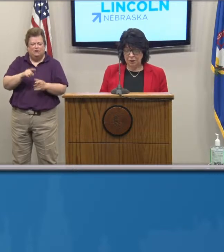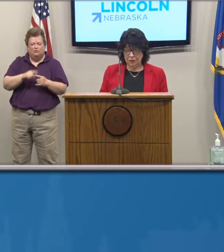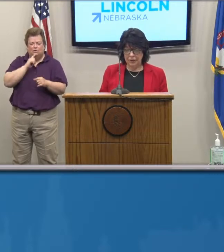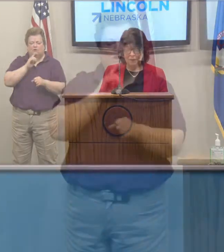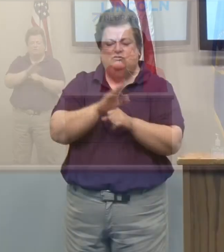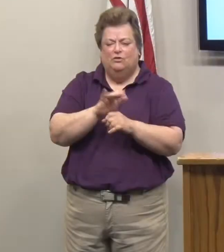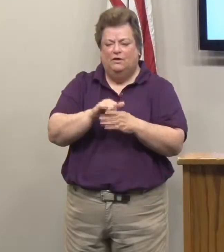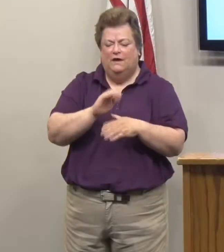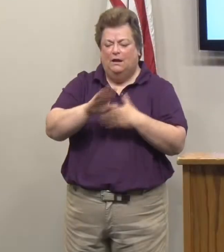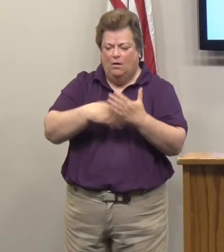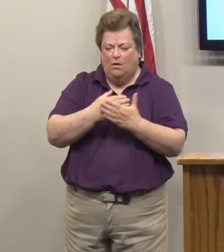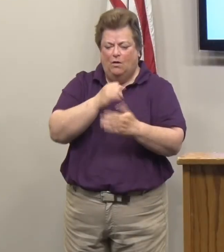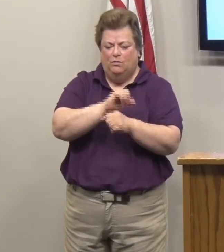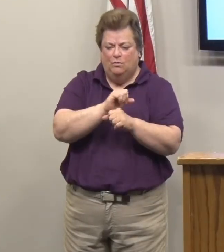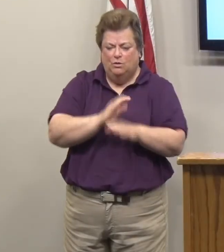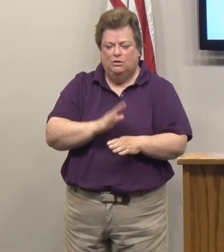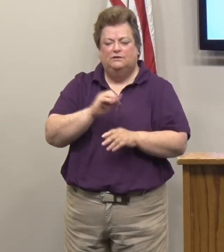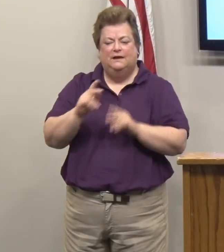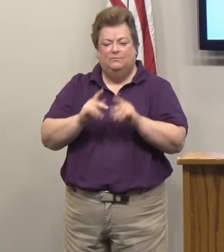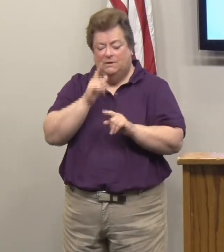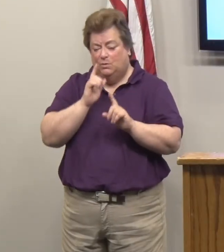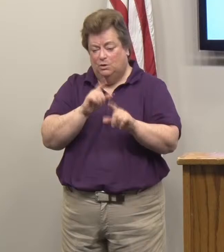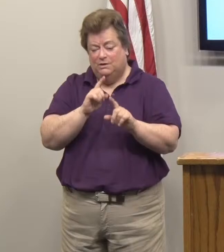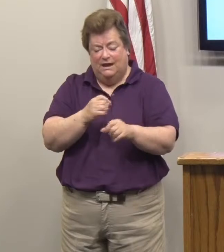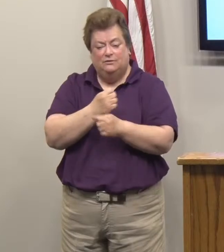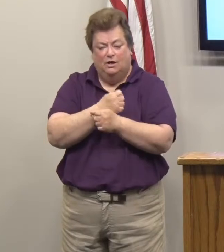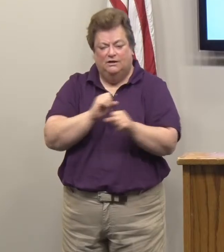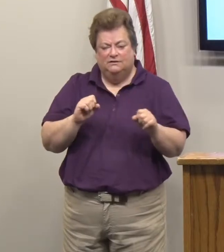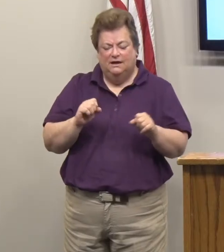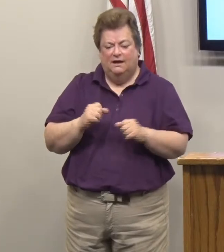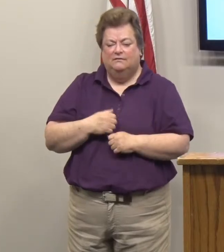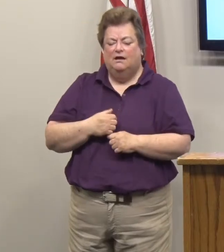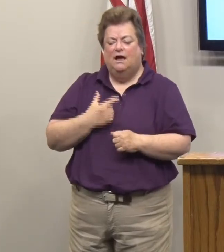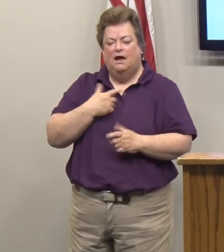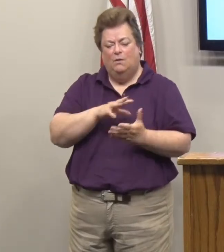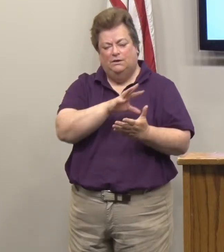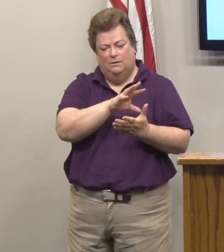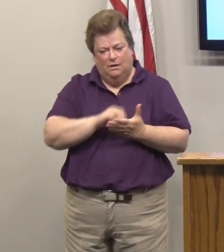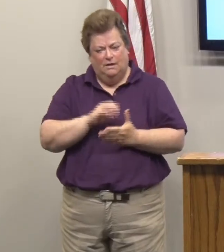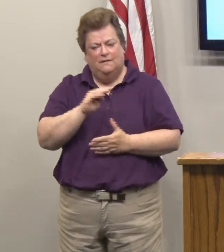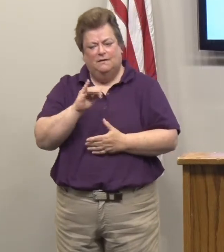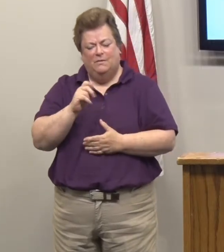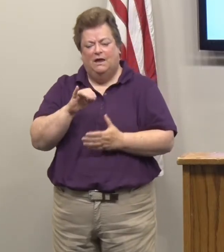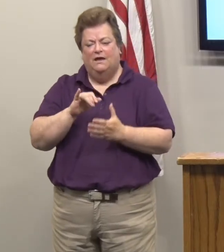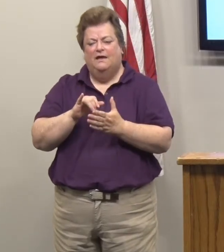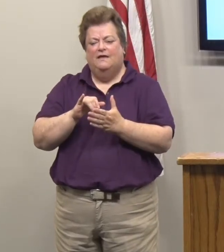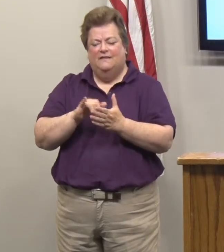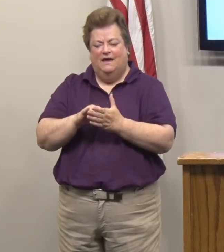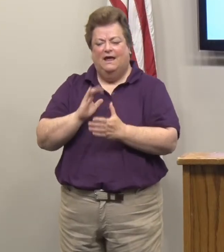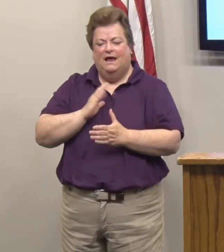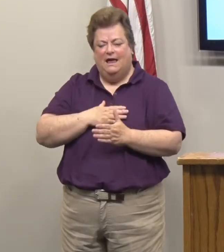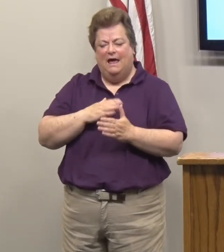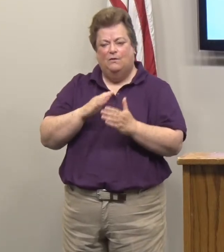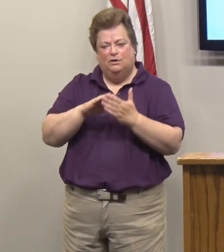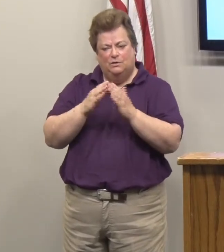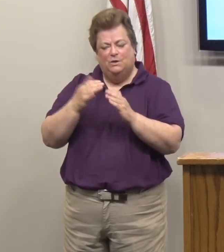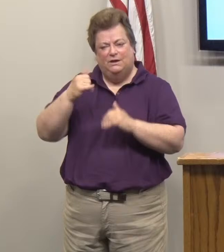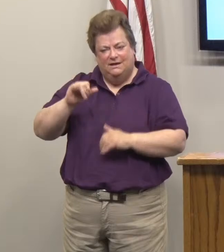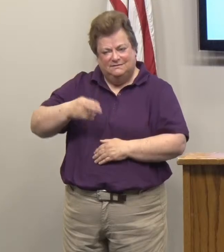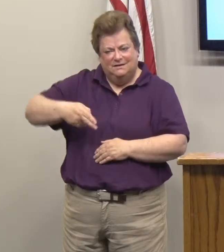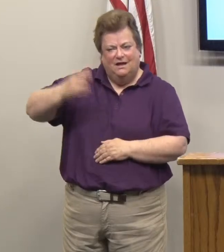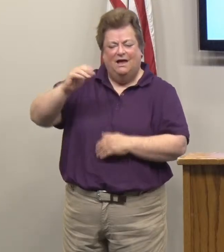the health department staff who will review it and work with the organizers to provide guidance for any changes that may